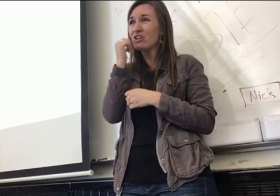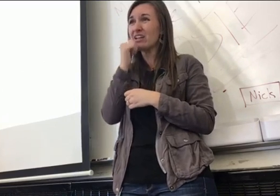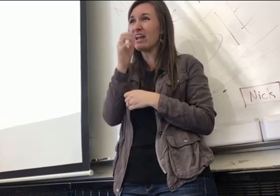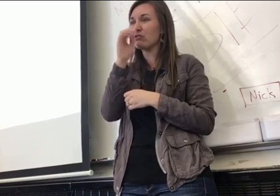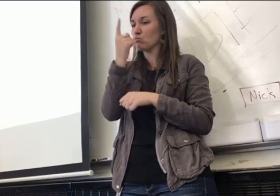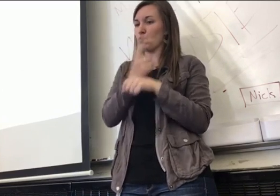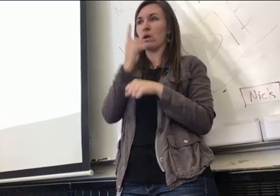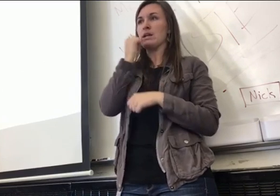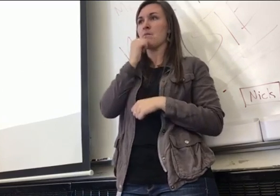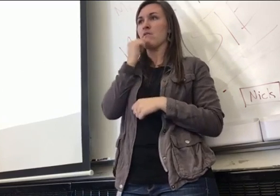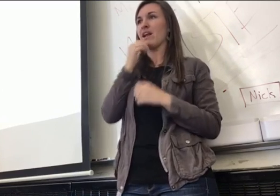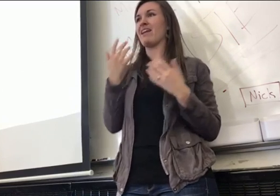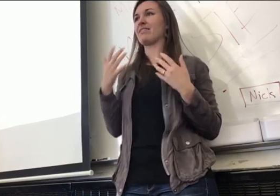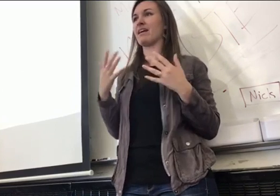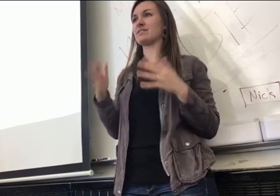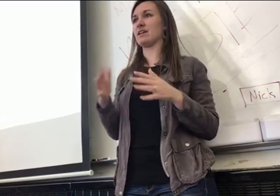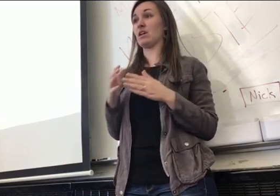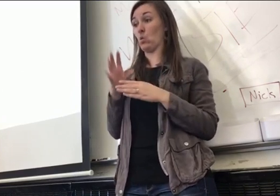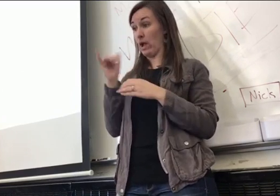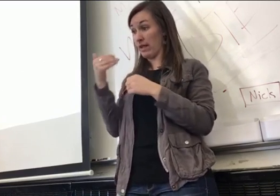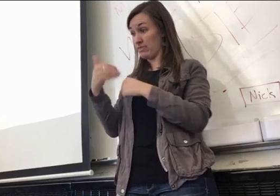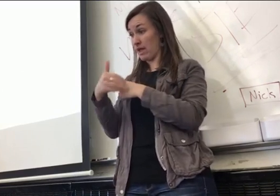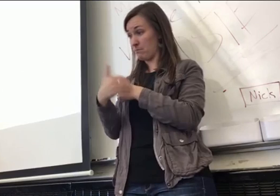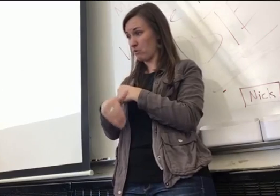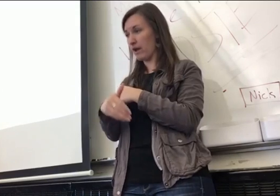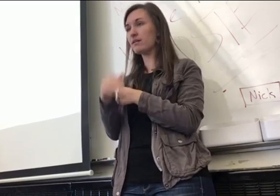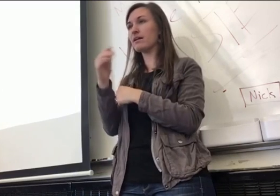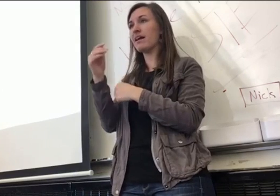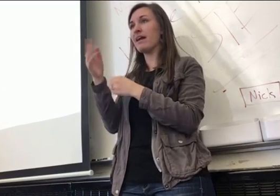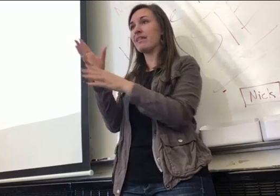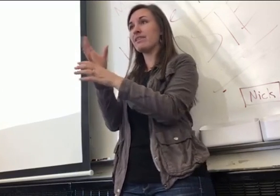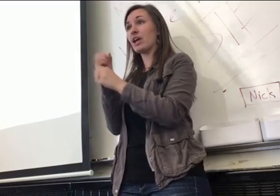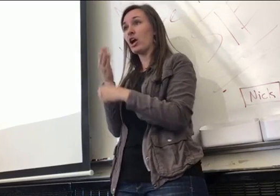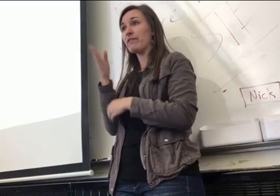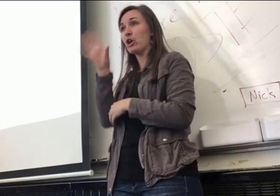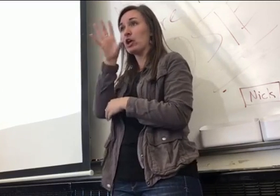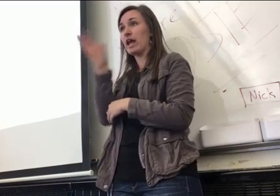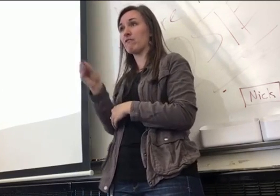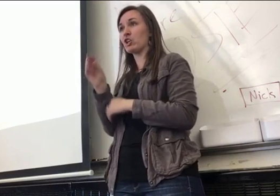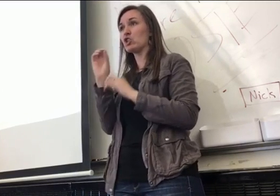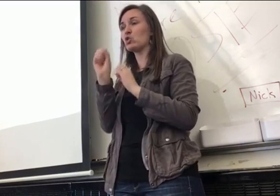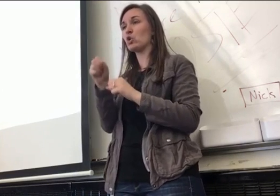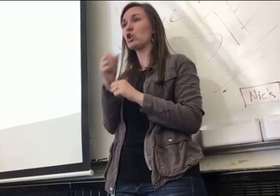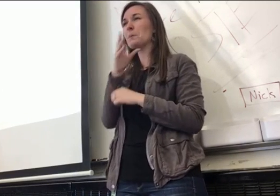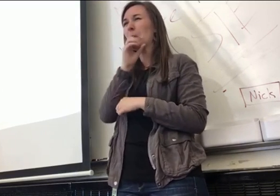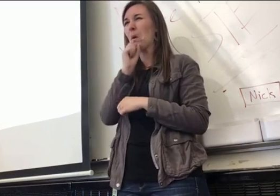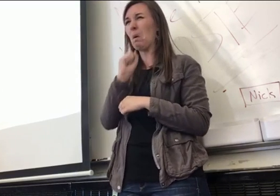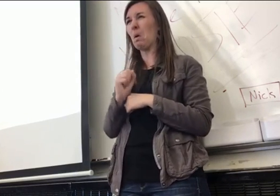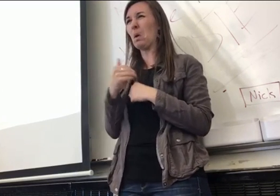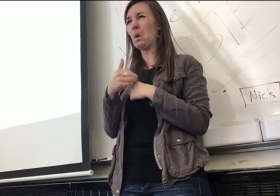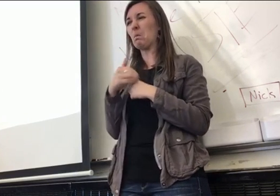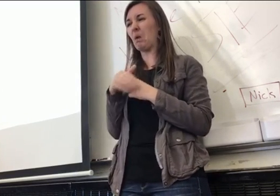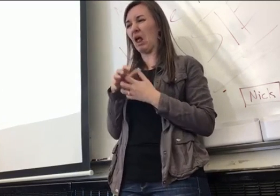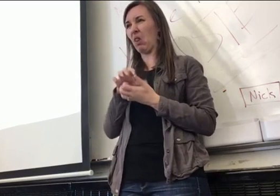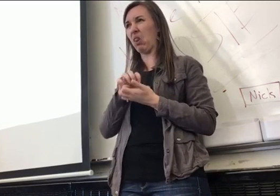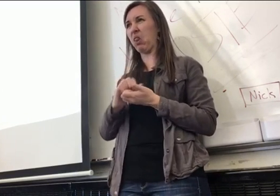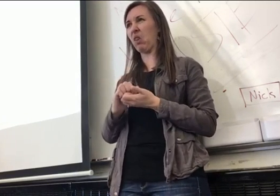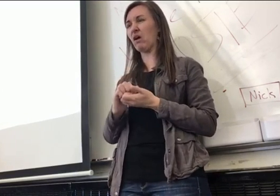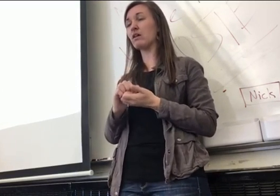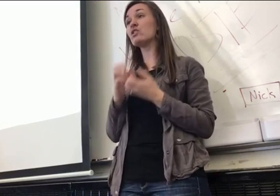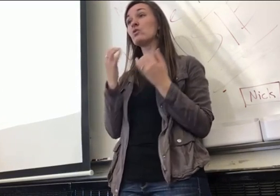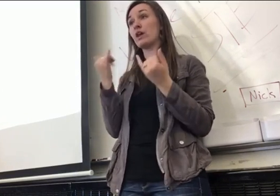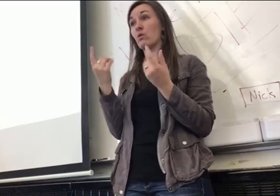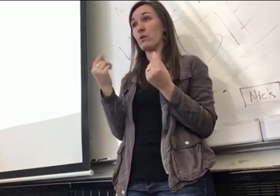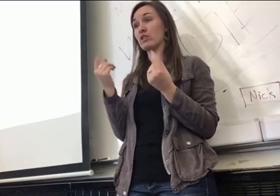that they had when they left from Africa. So it could be brand new bread or bread that's been sitting on this ship for 3 months. Now what they would do is the